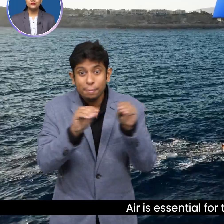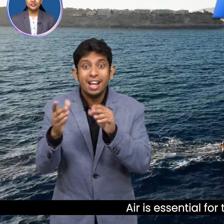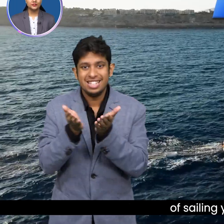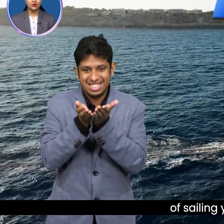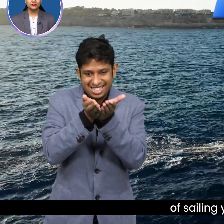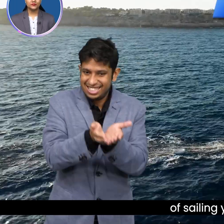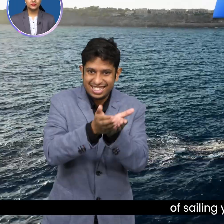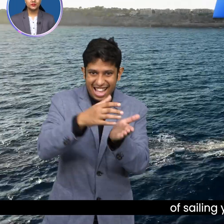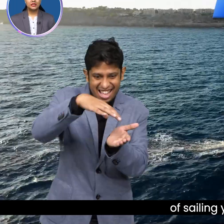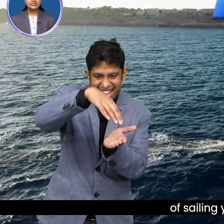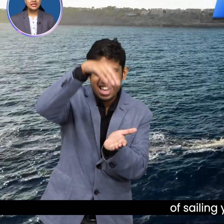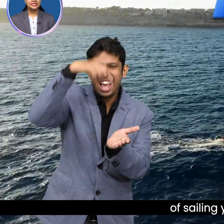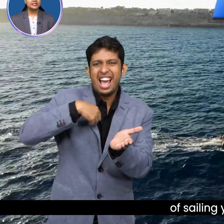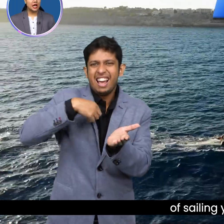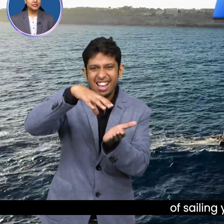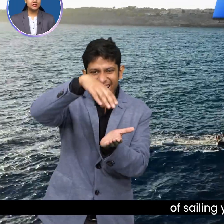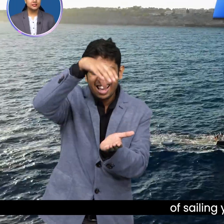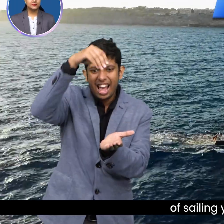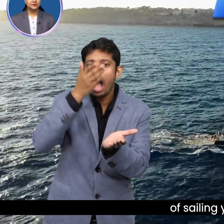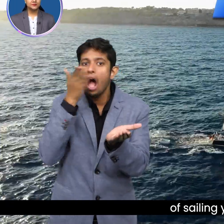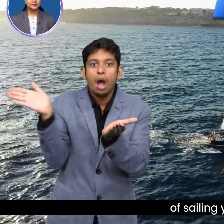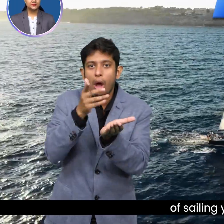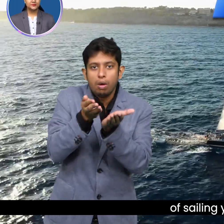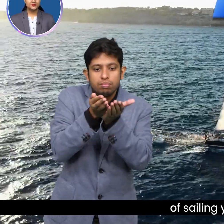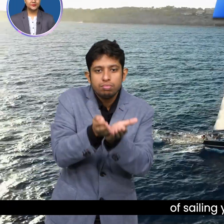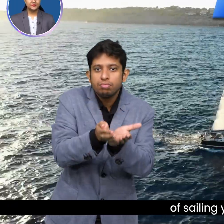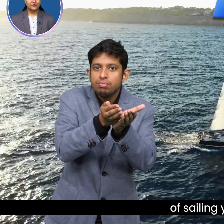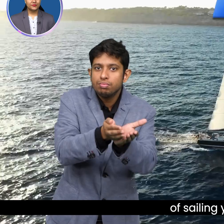the movement of sailing yachts,